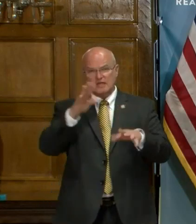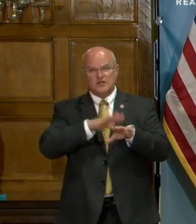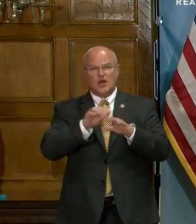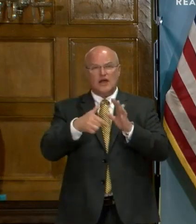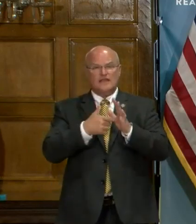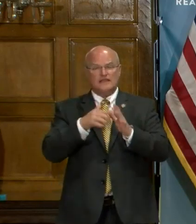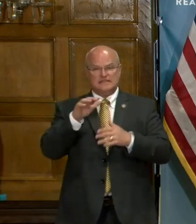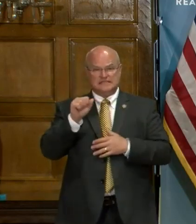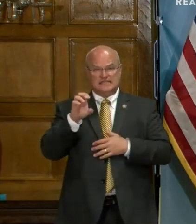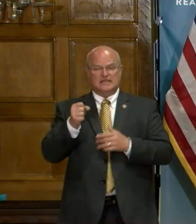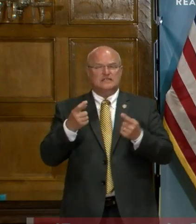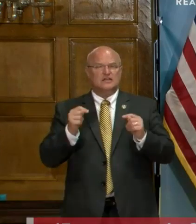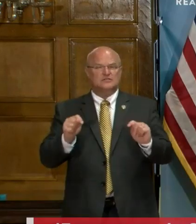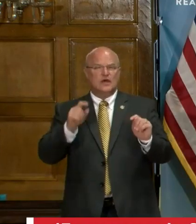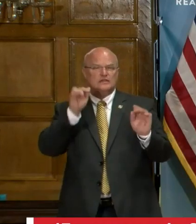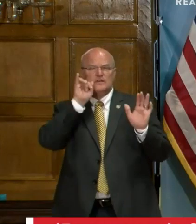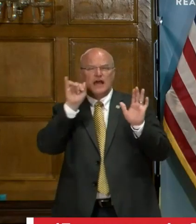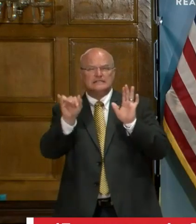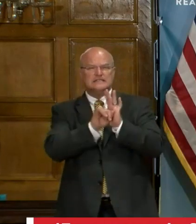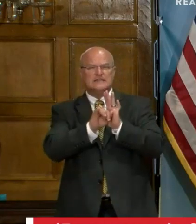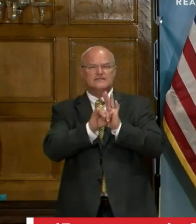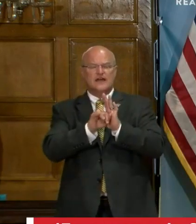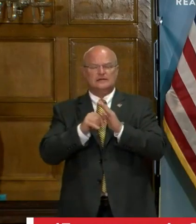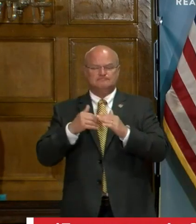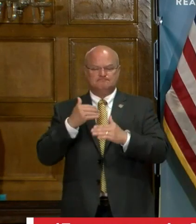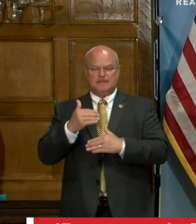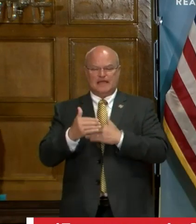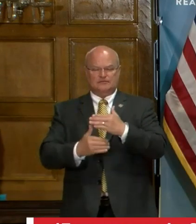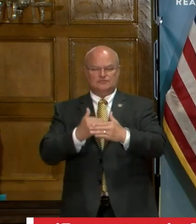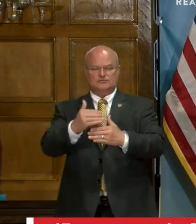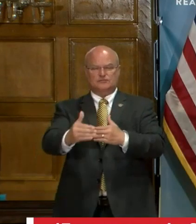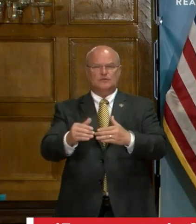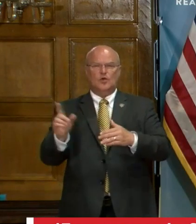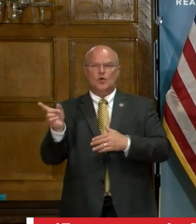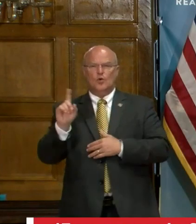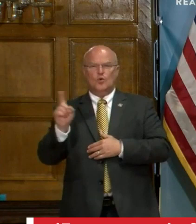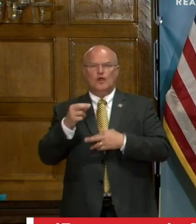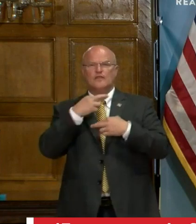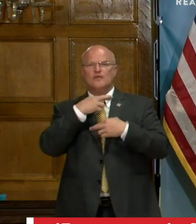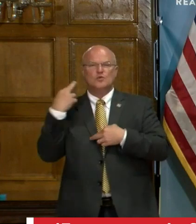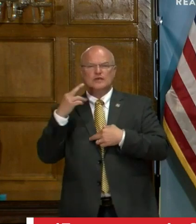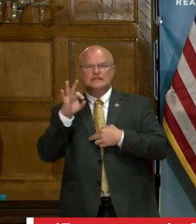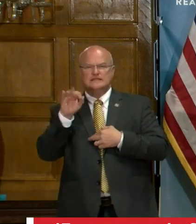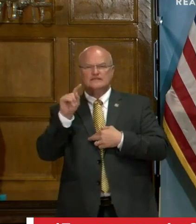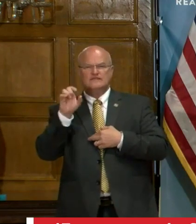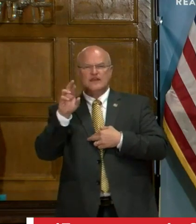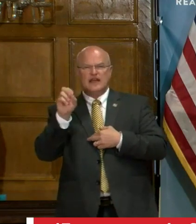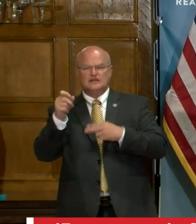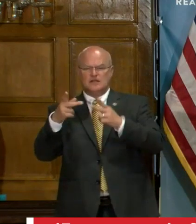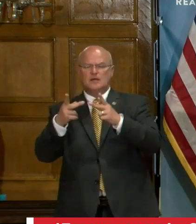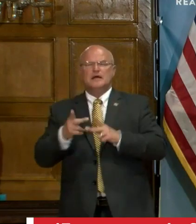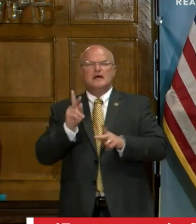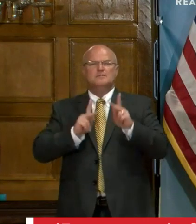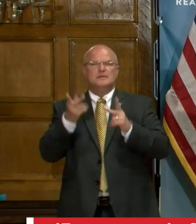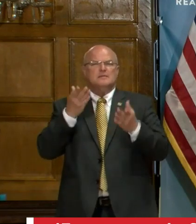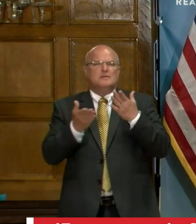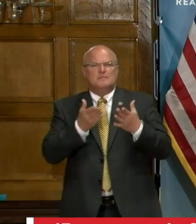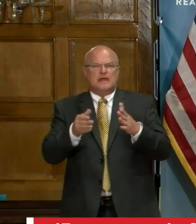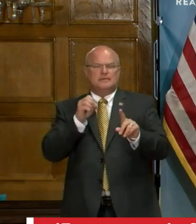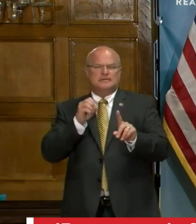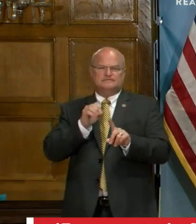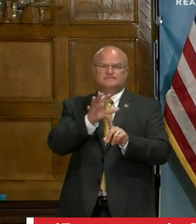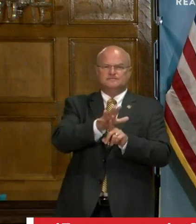these cases and trying to identify patterns. What are the risk factors, the places where people may be